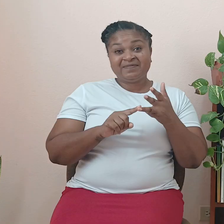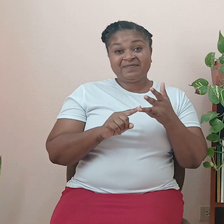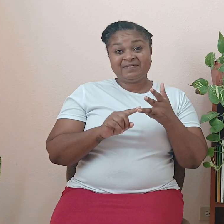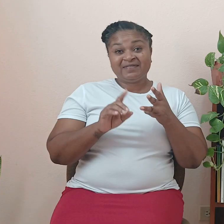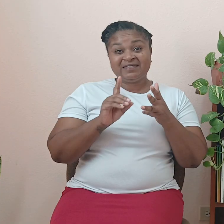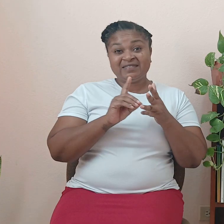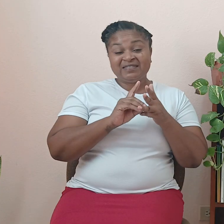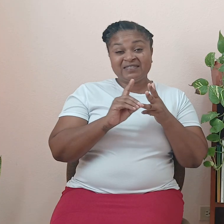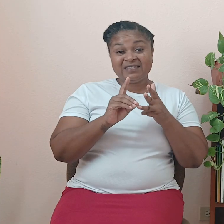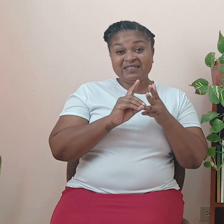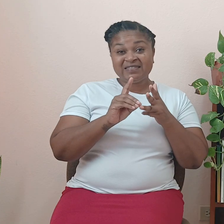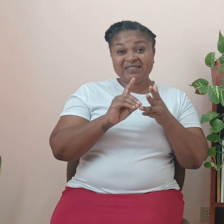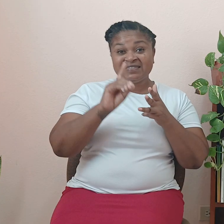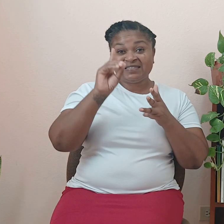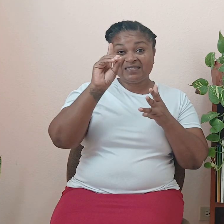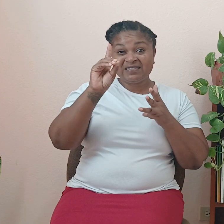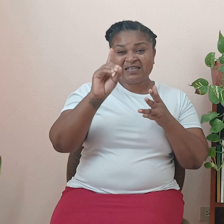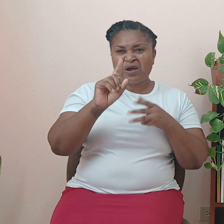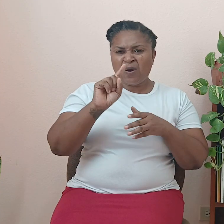On D. Once per day.